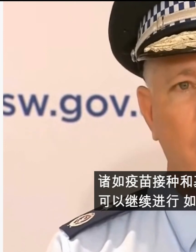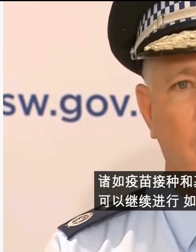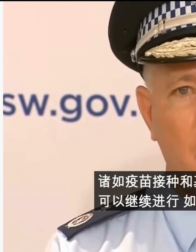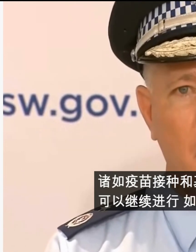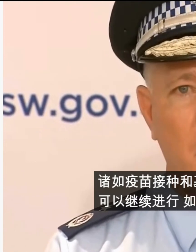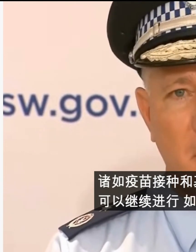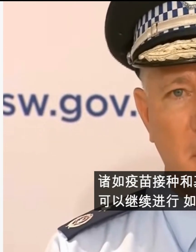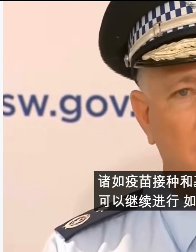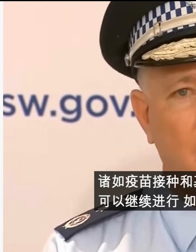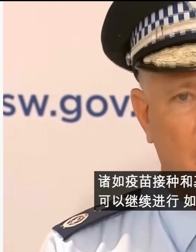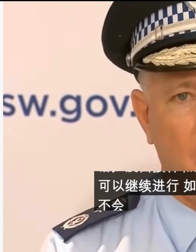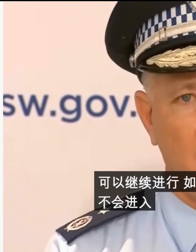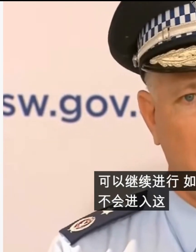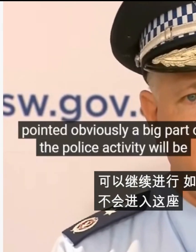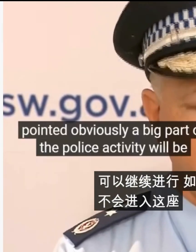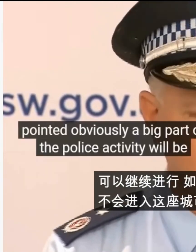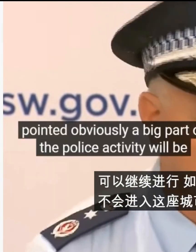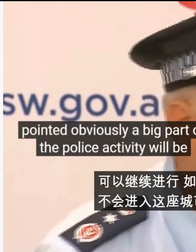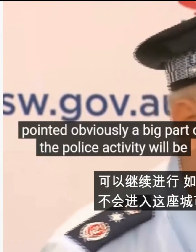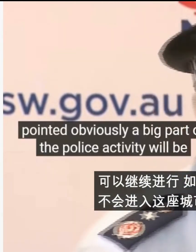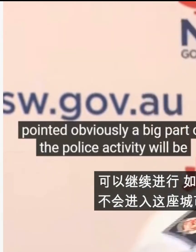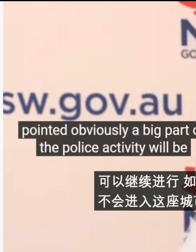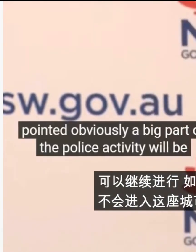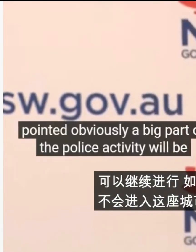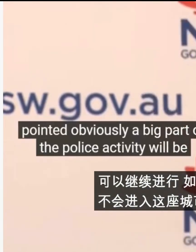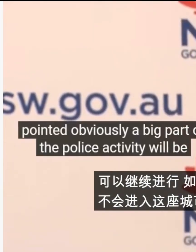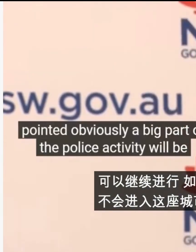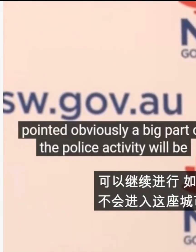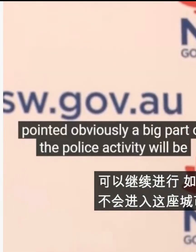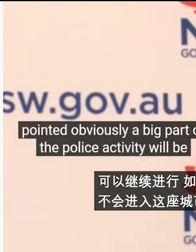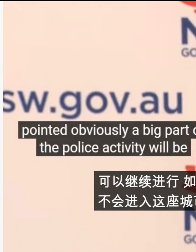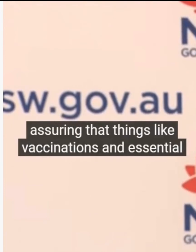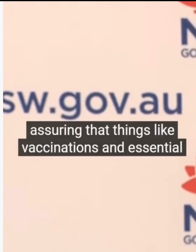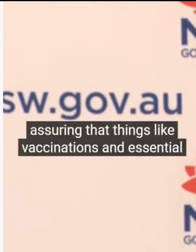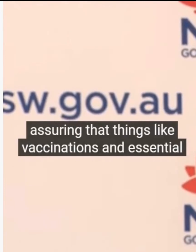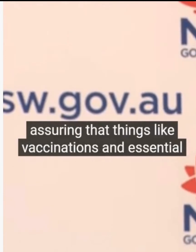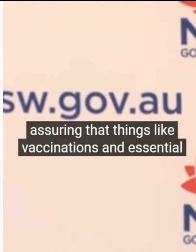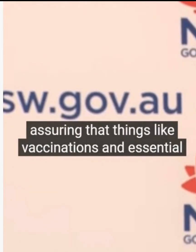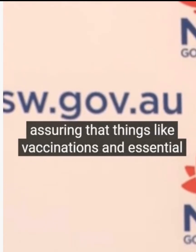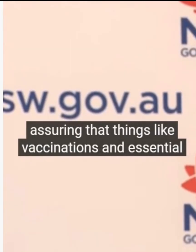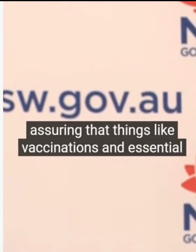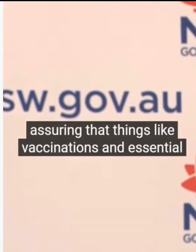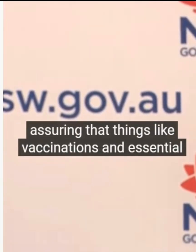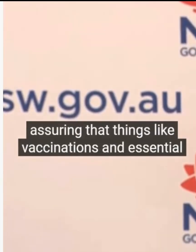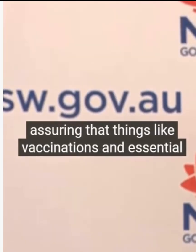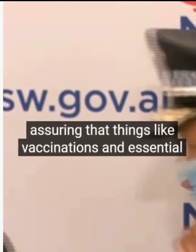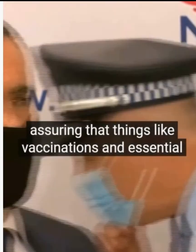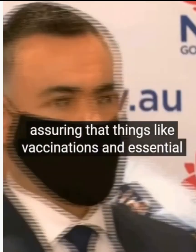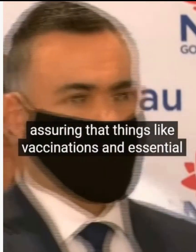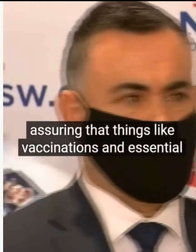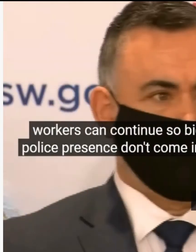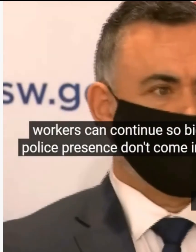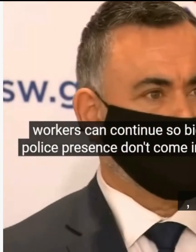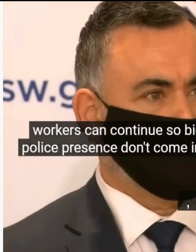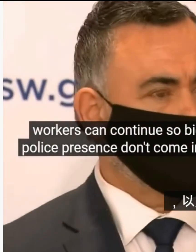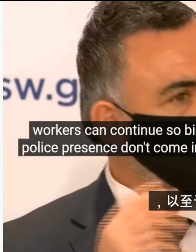continue. So, big police presence, don't come into the city. In terms of the regional permits, you said you would tighten the